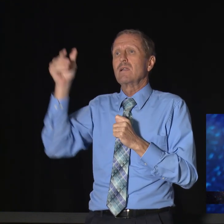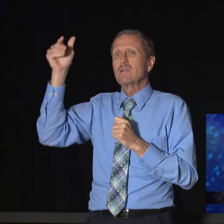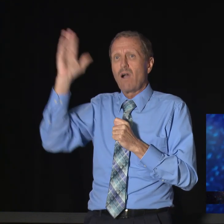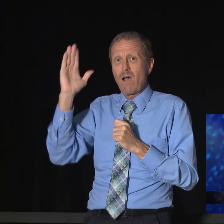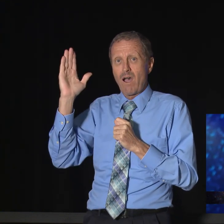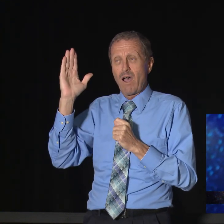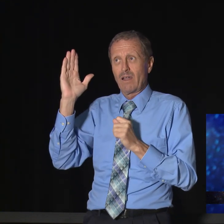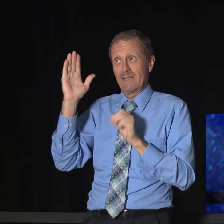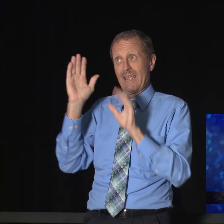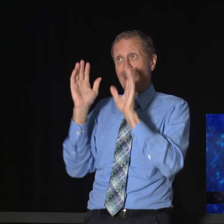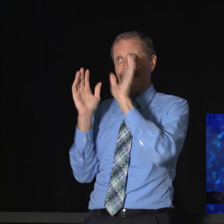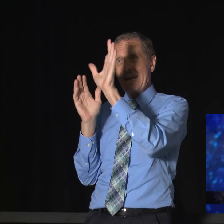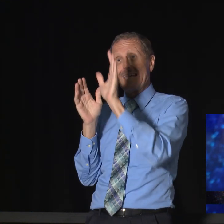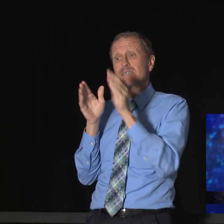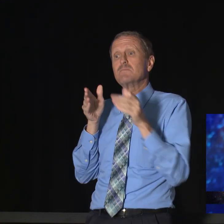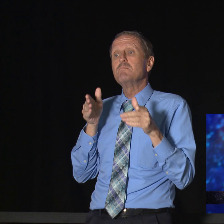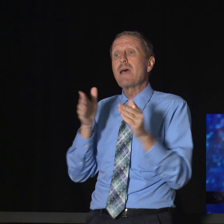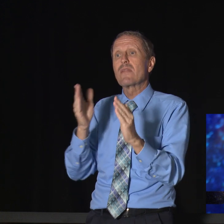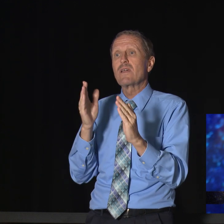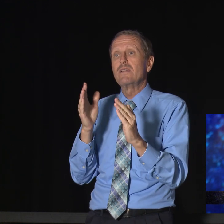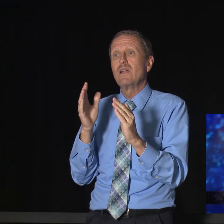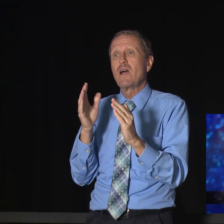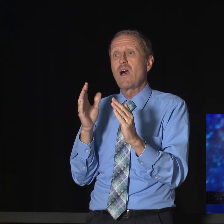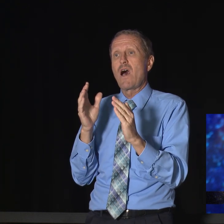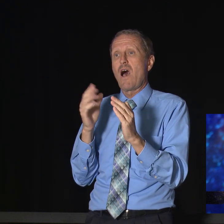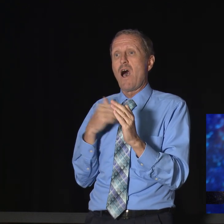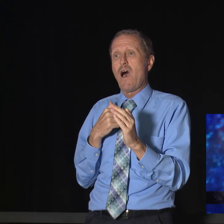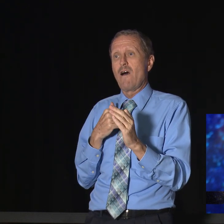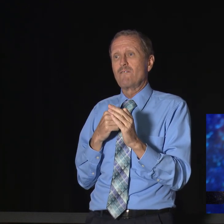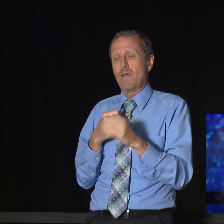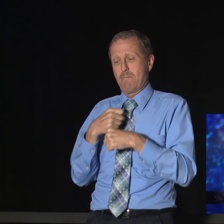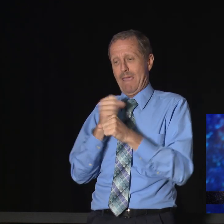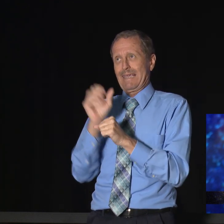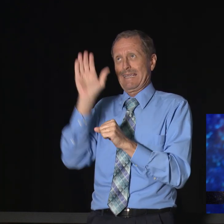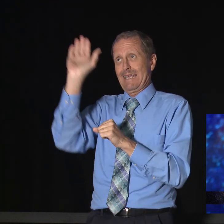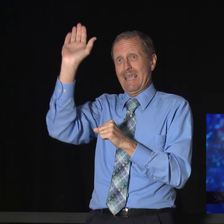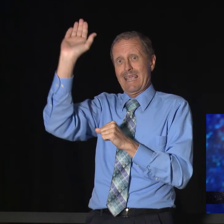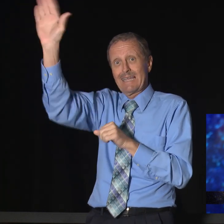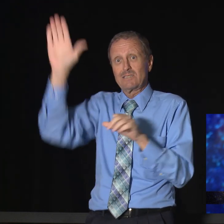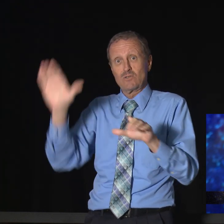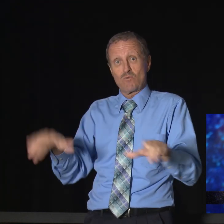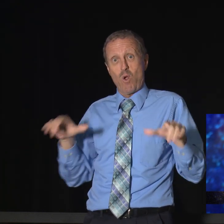God's method of securing his throne